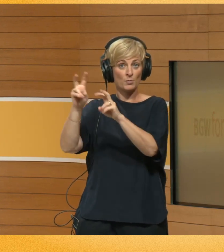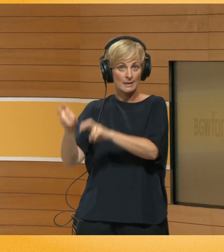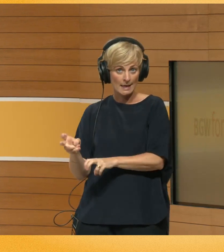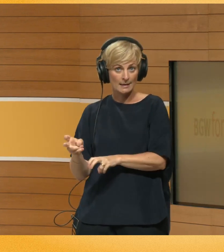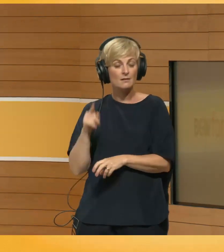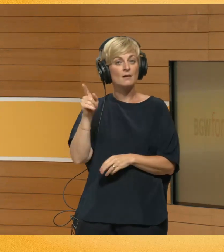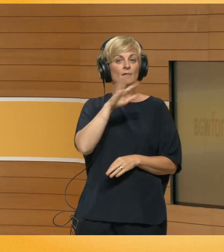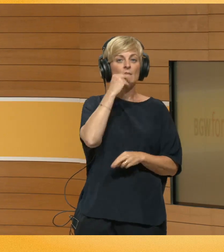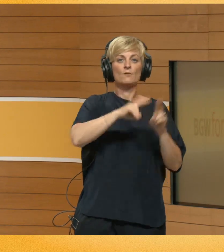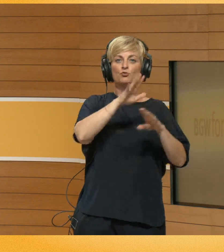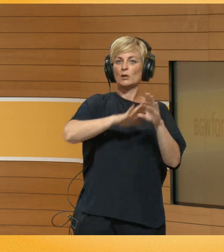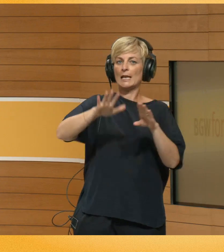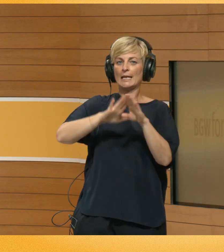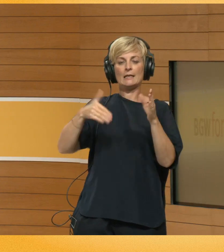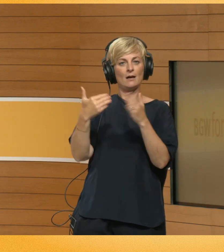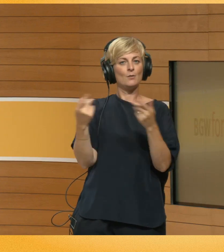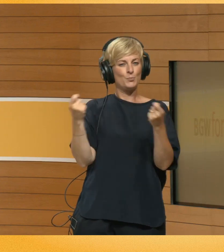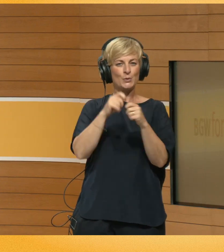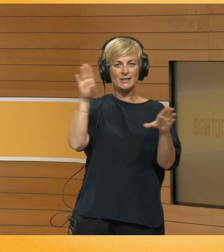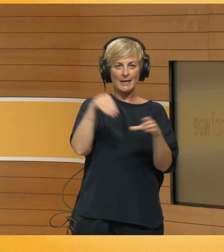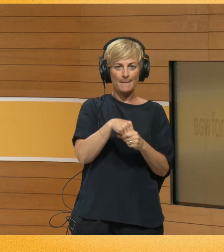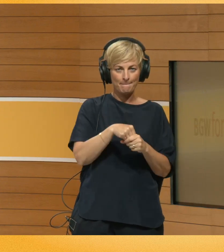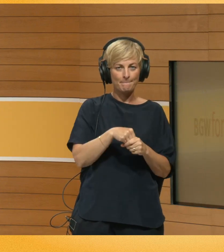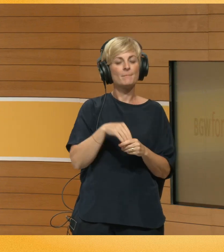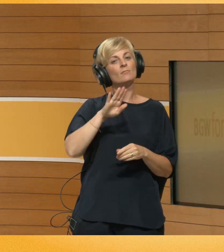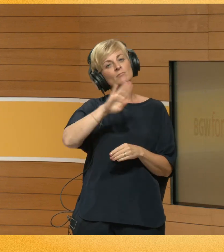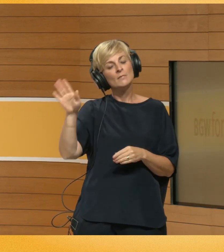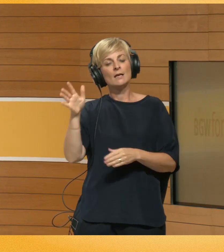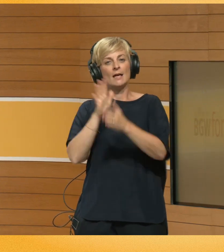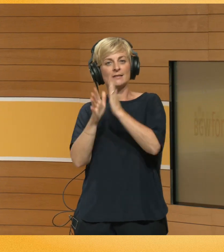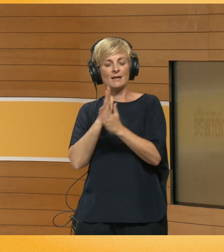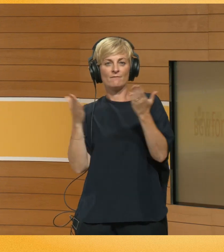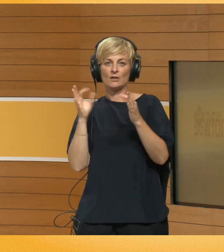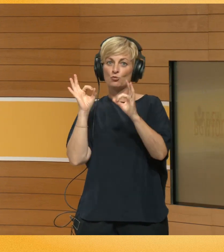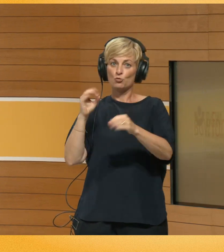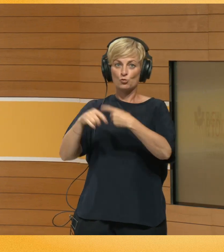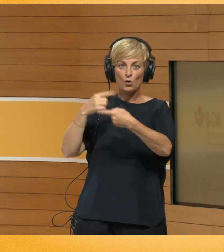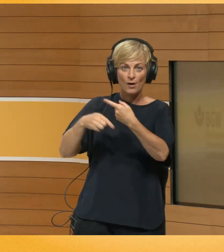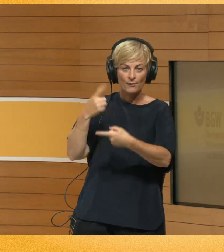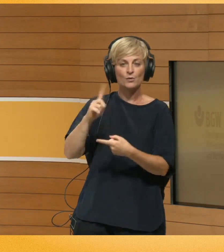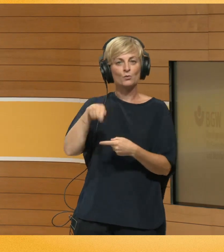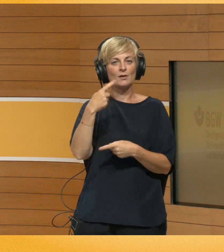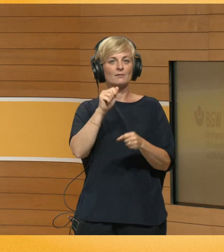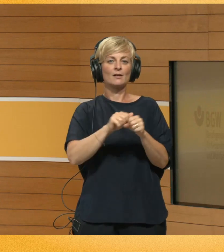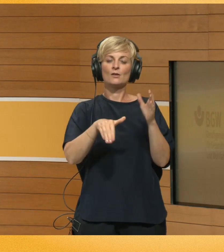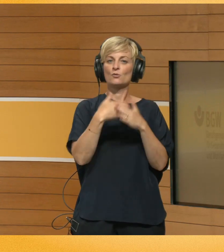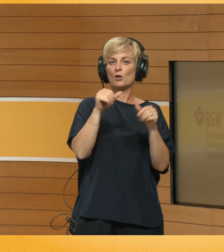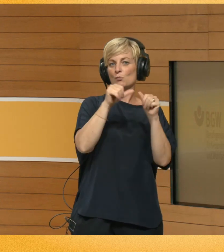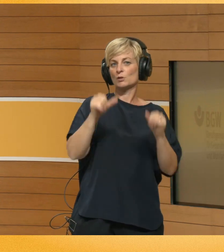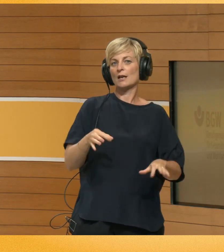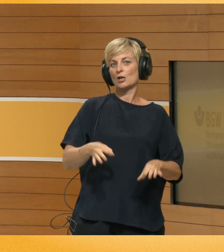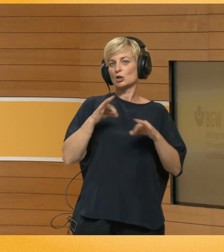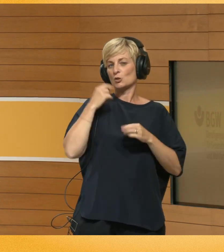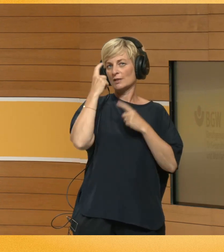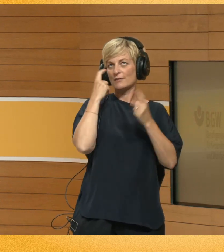main objective is to spread best practice, to encourage new models of healthcare, and to demonstrate the economic value. So